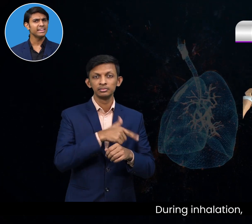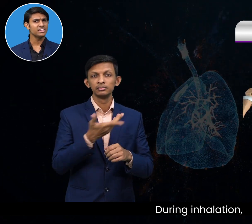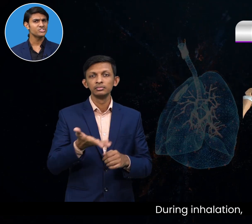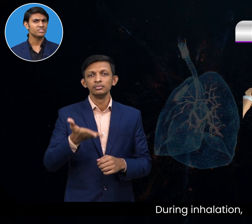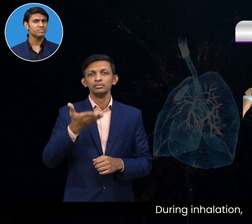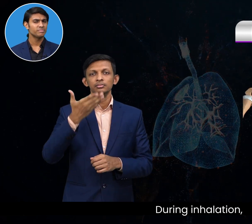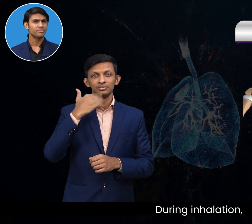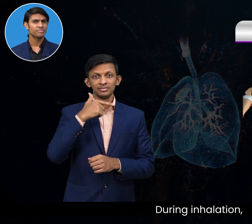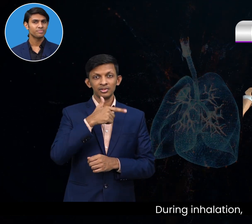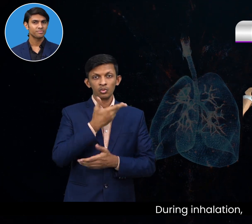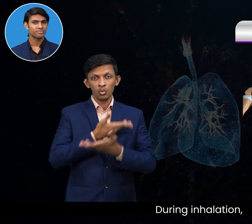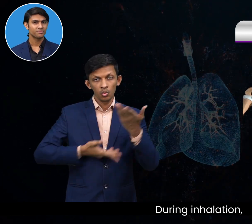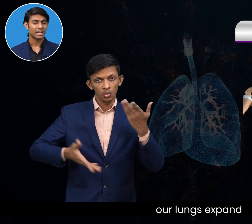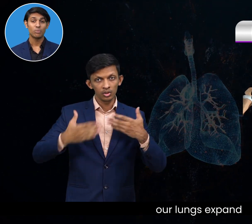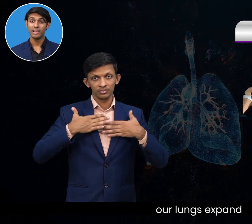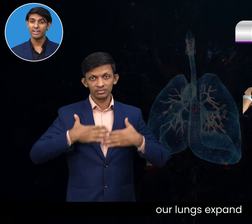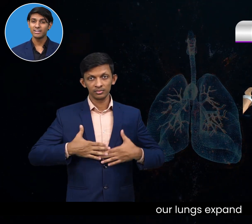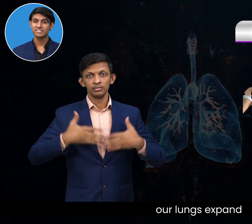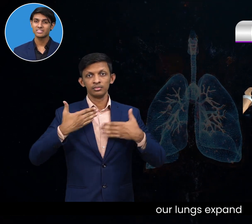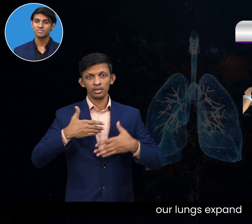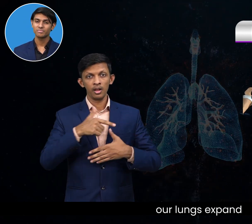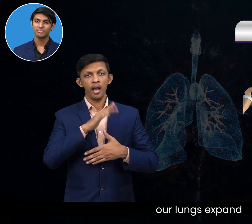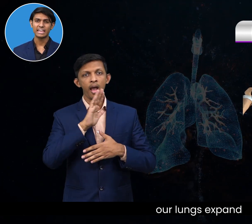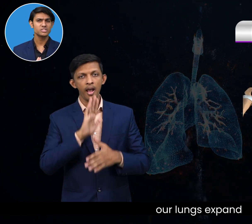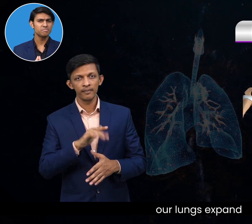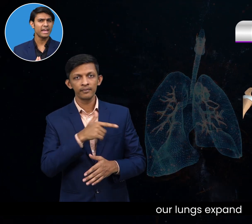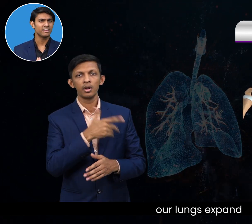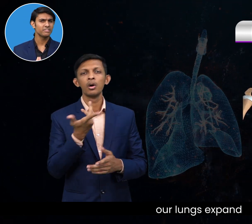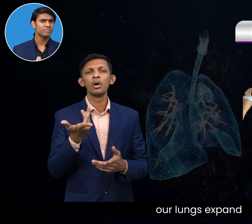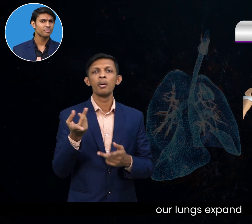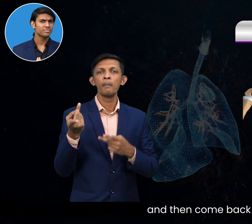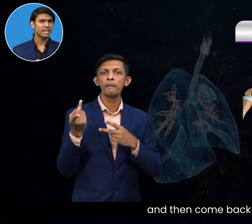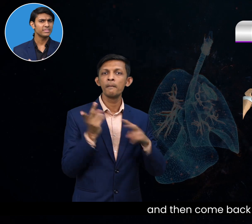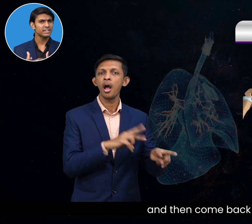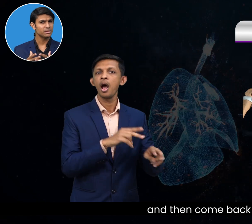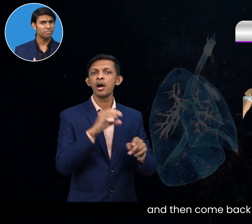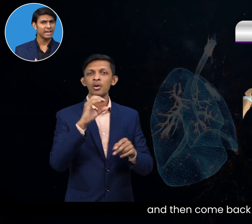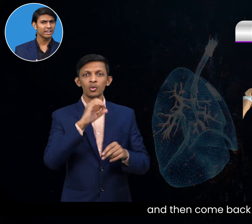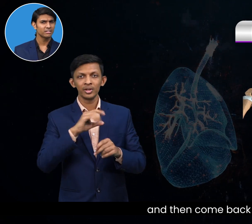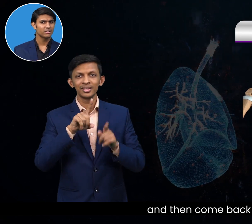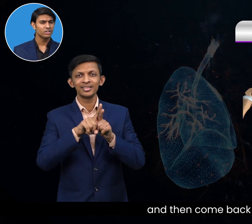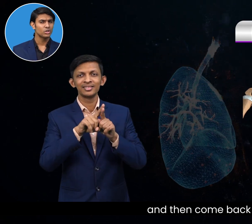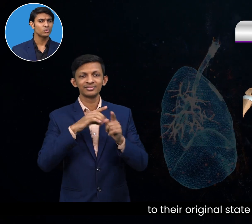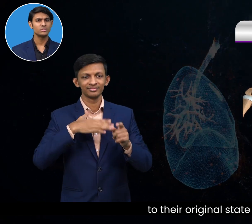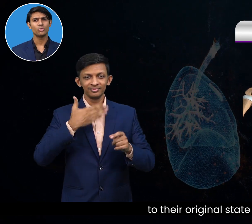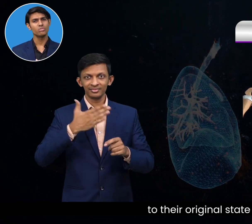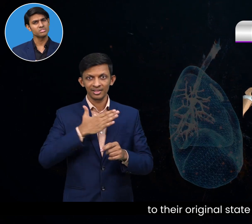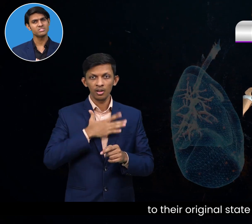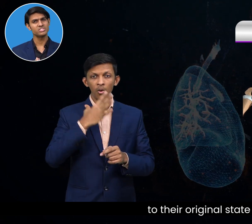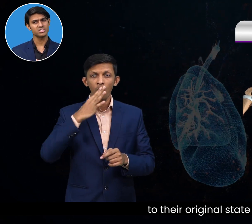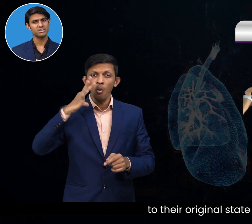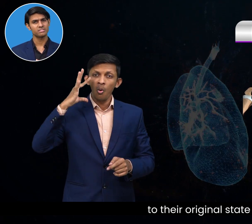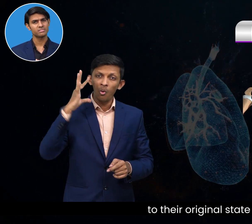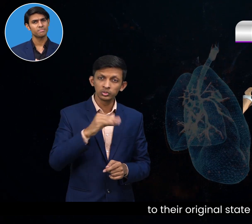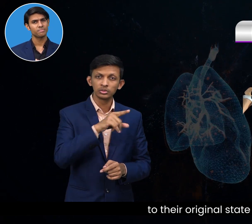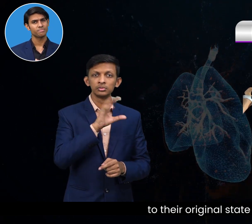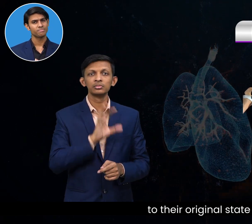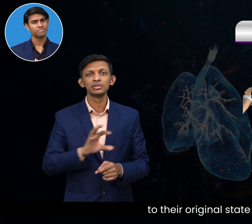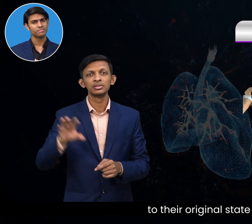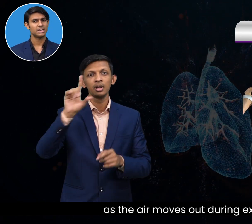During inhalation, our lungs expand and then come back to their original